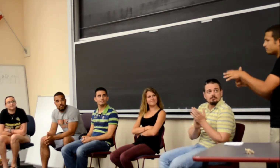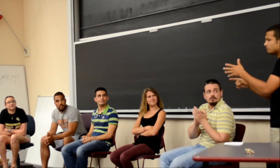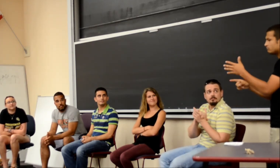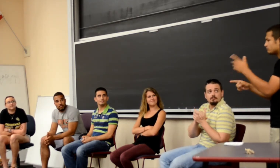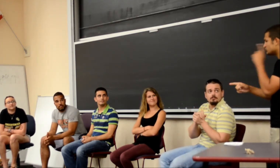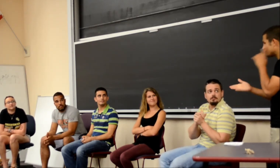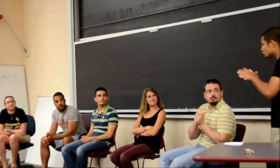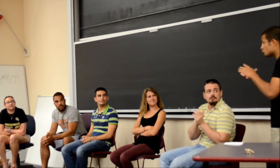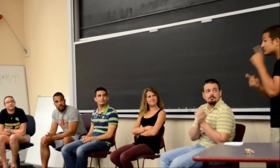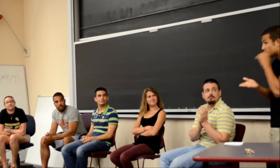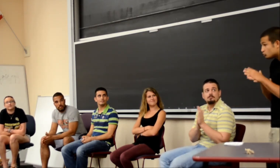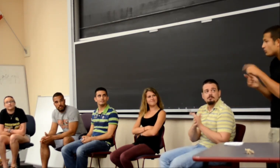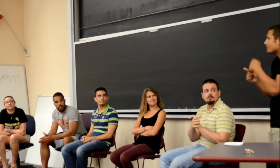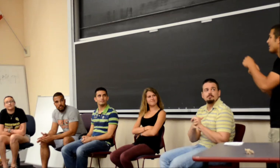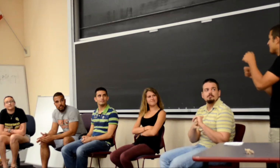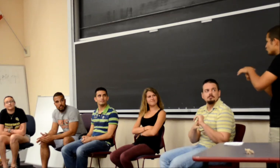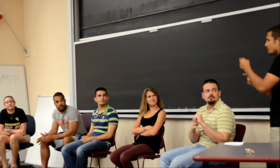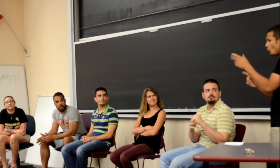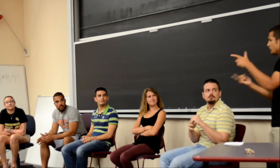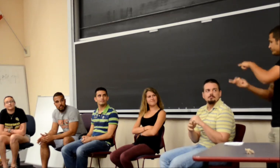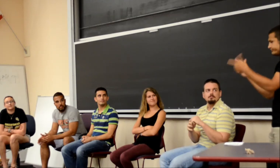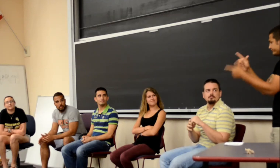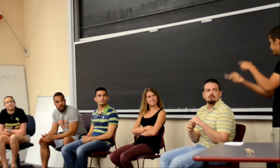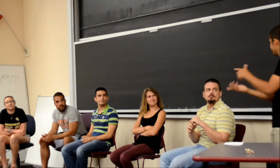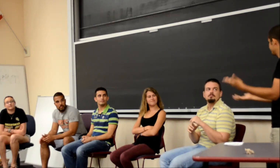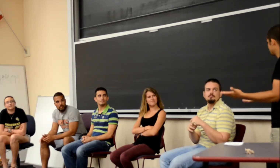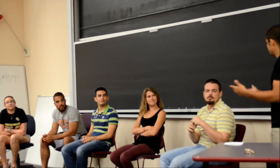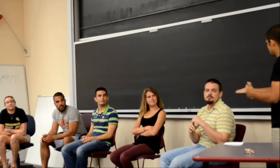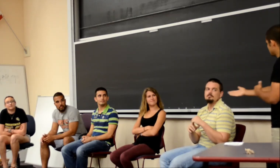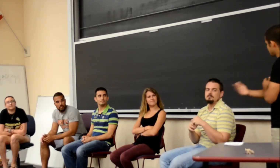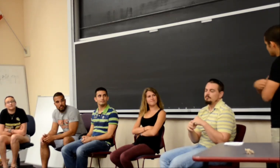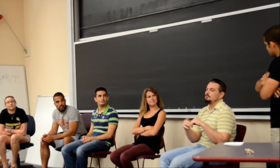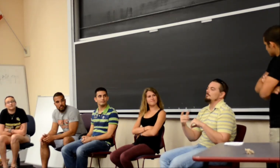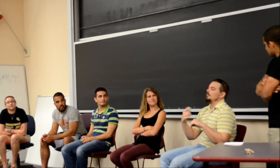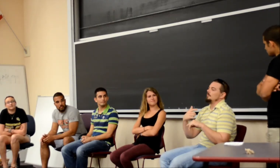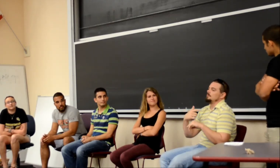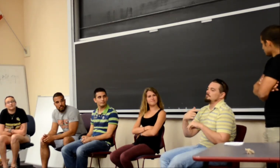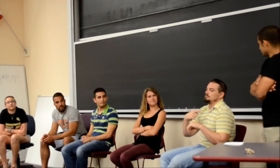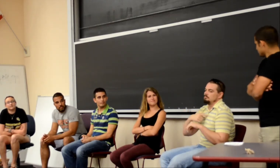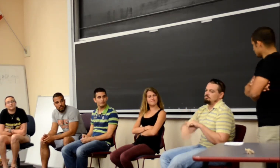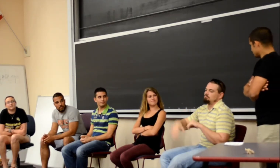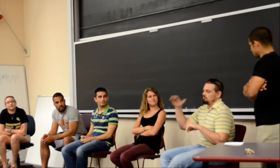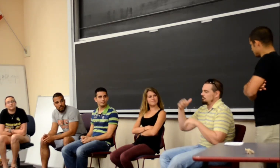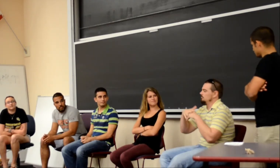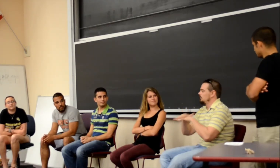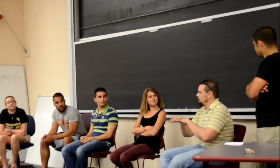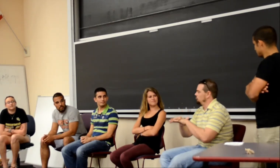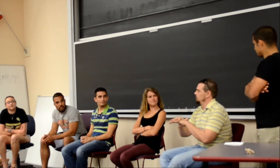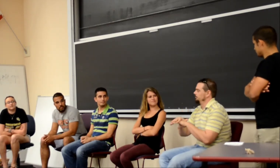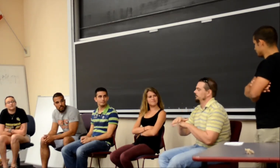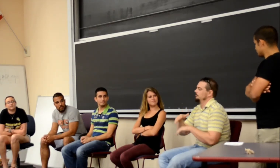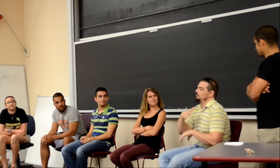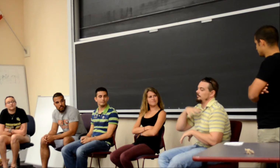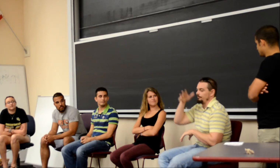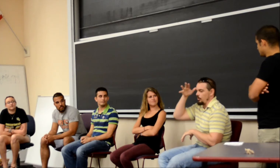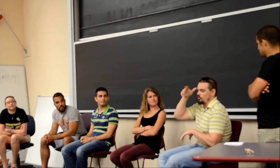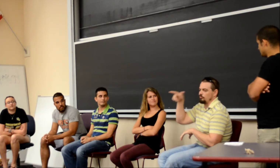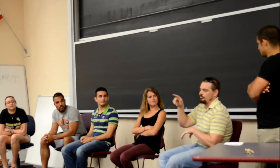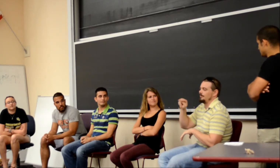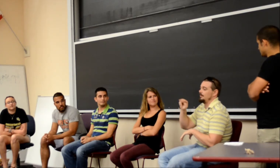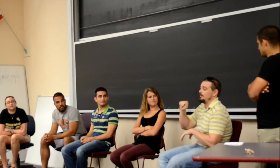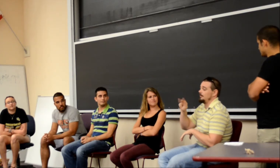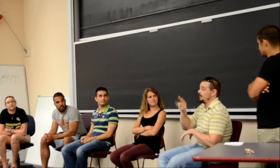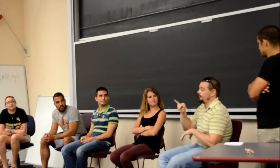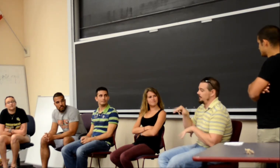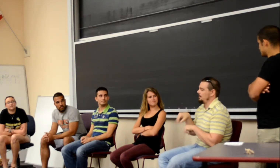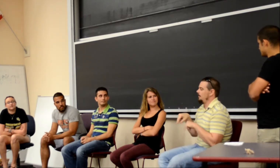Your background of education, did you go to the deaf school and then mainstream, or mainstream and then the deaf school? Growing up,